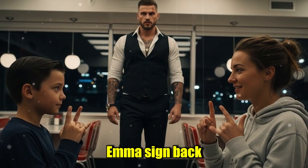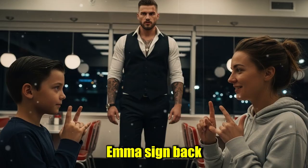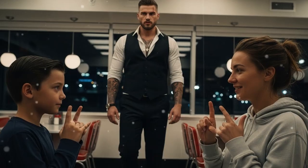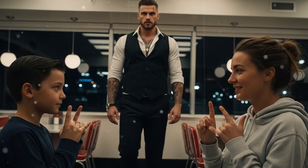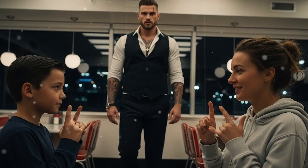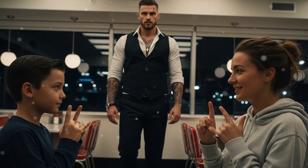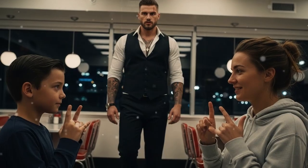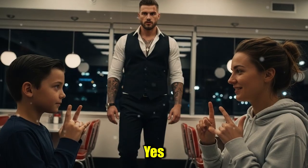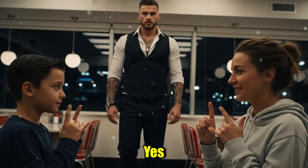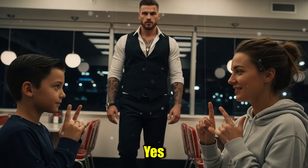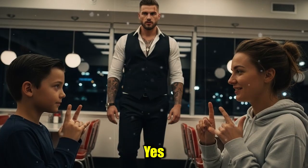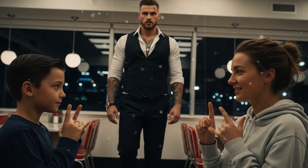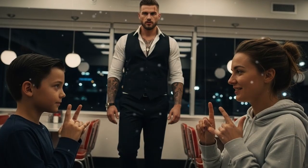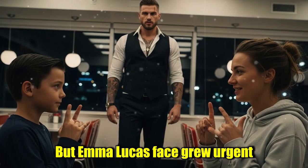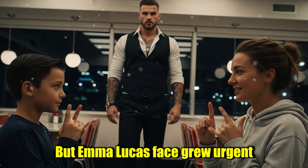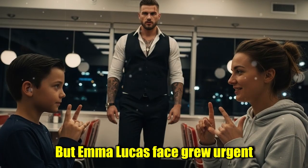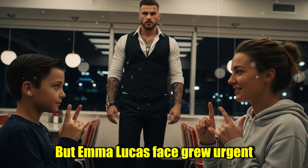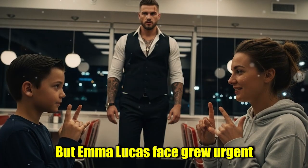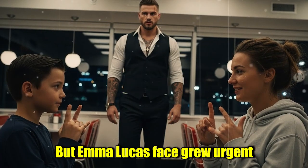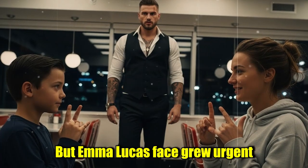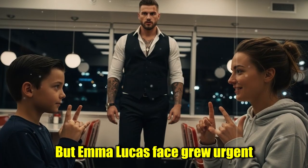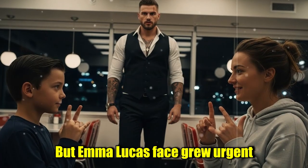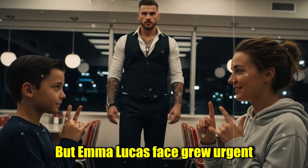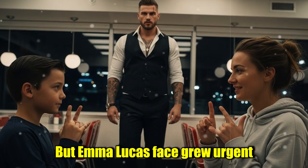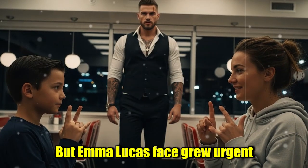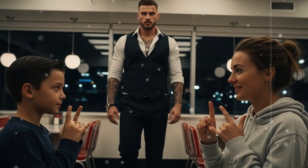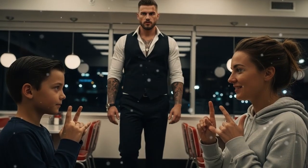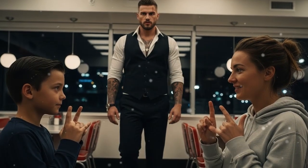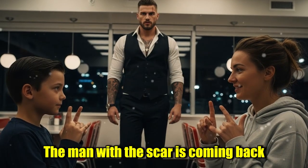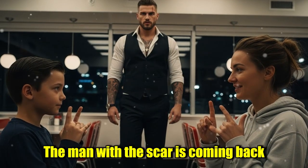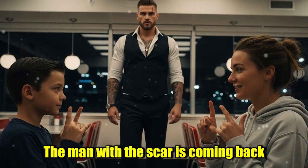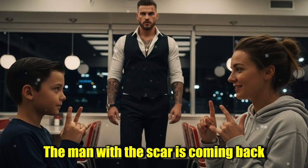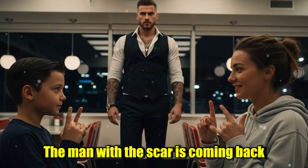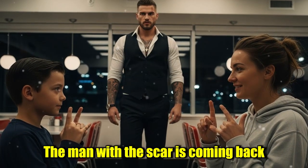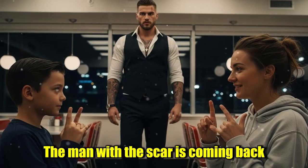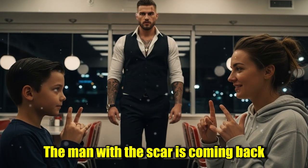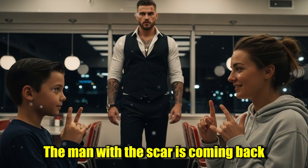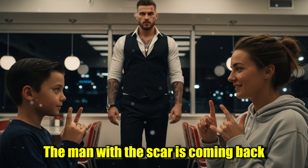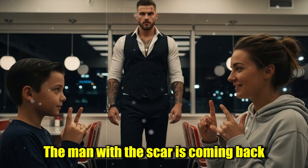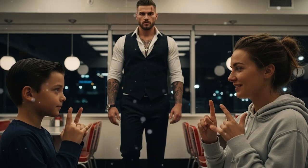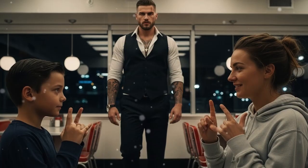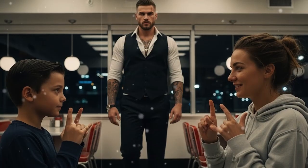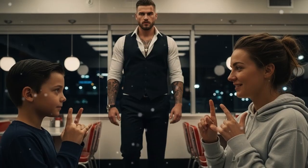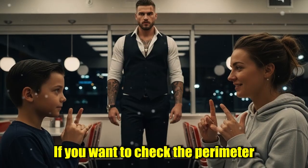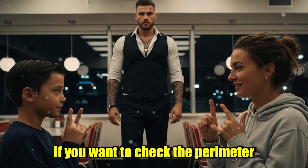back. Yes. But Emma, Luca's face grew urgent. The man with the scar is coming back. He went to